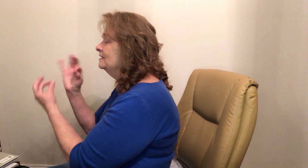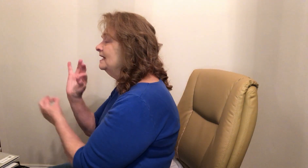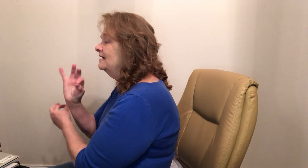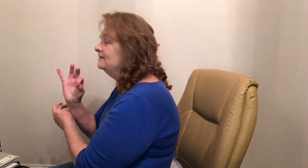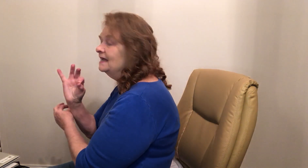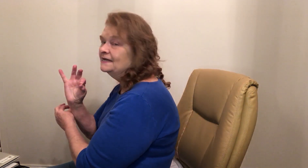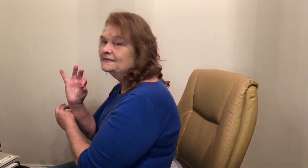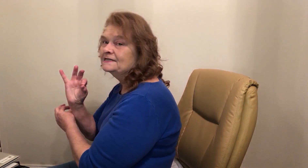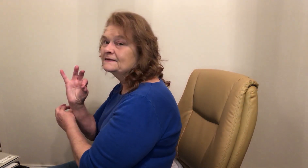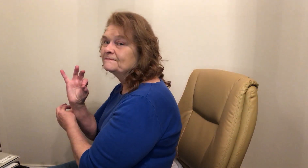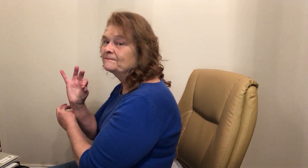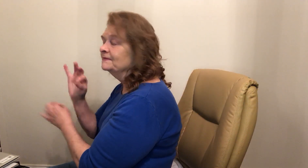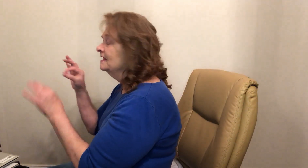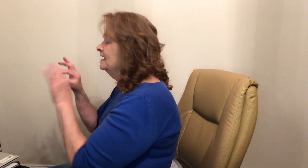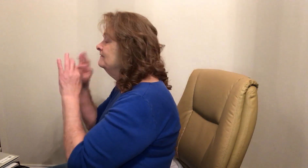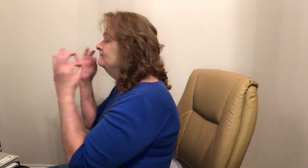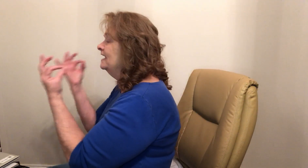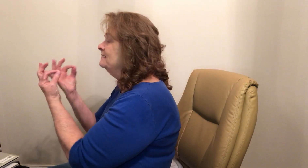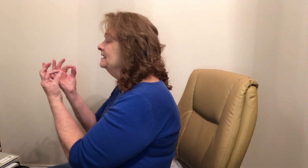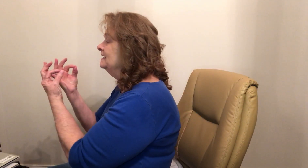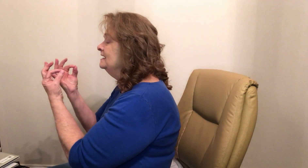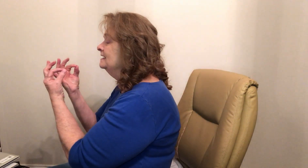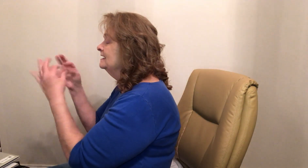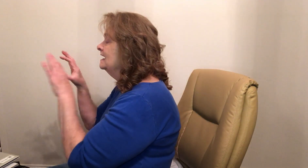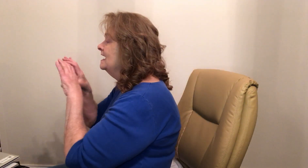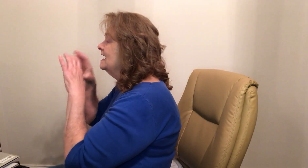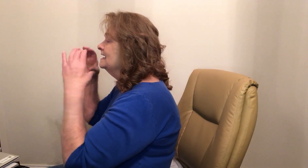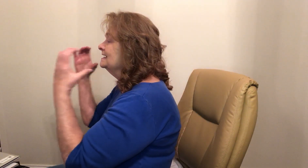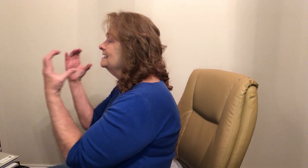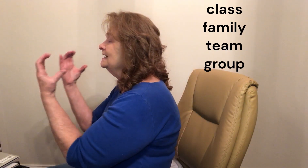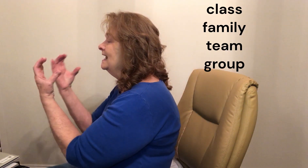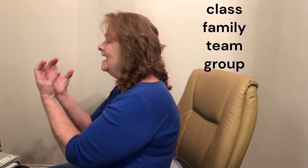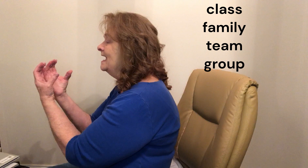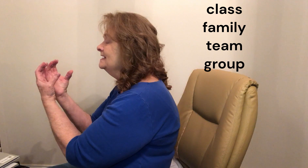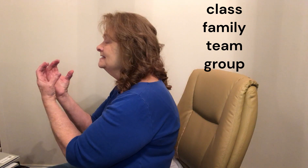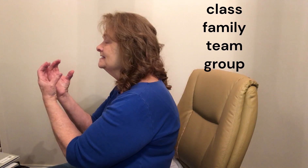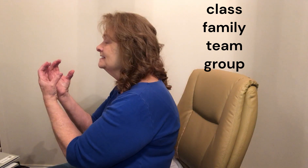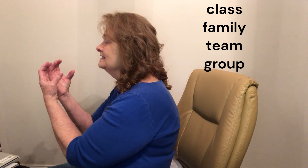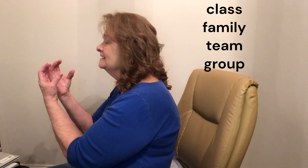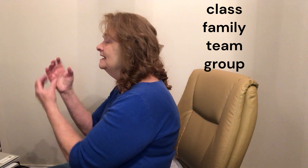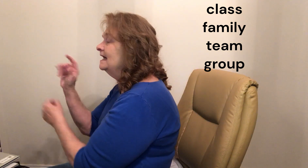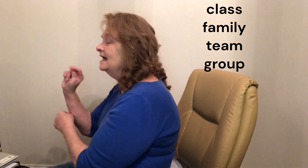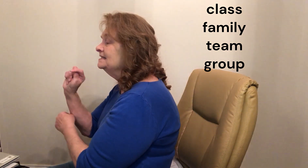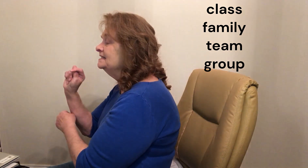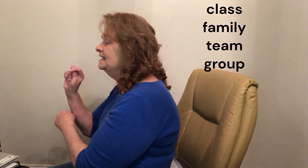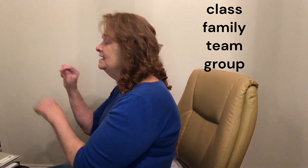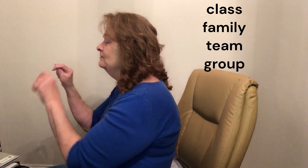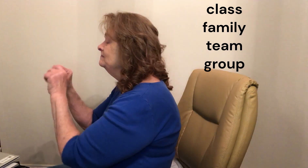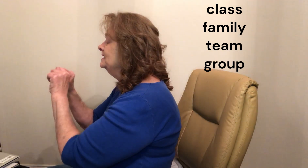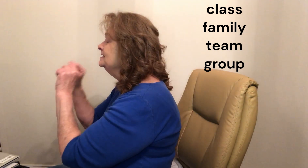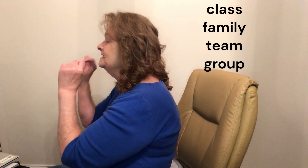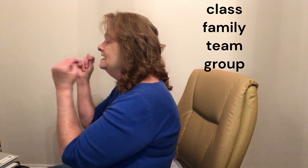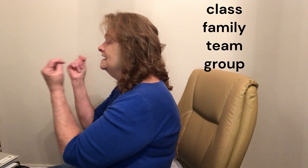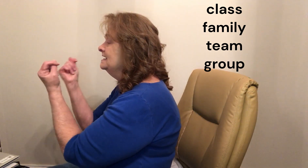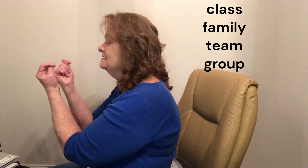F hands. Family. Class. A T would be team.